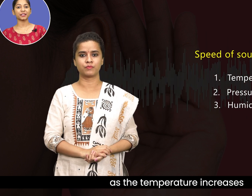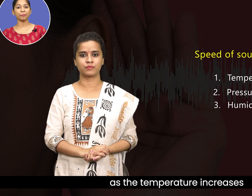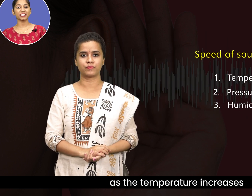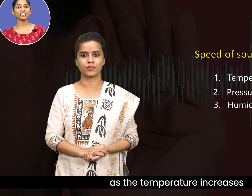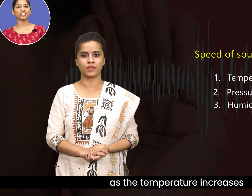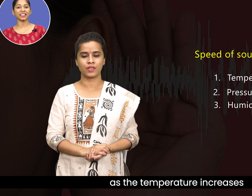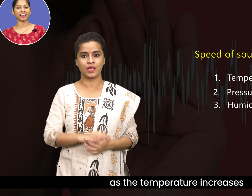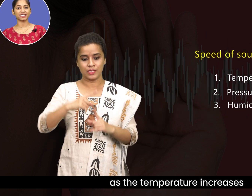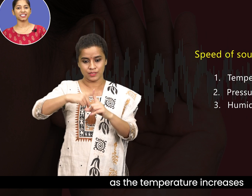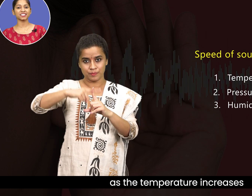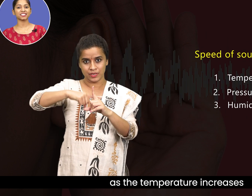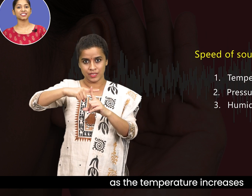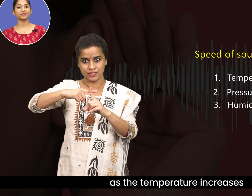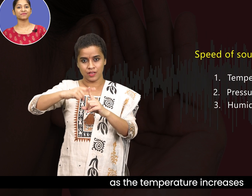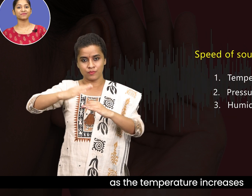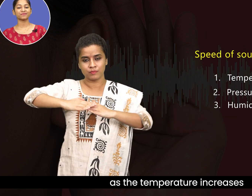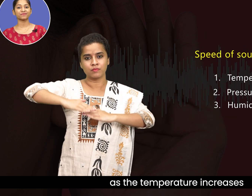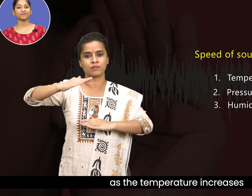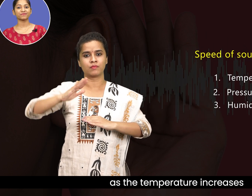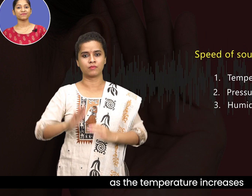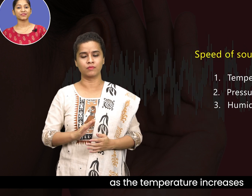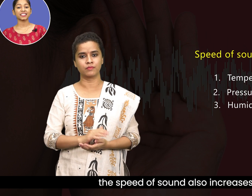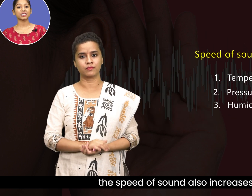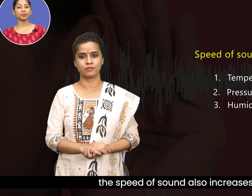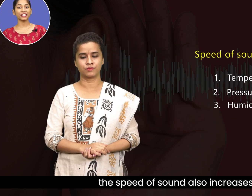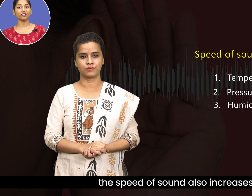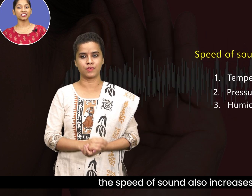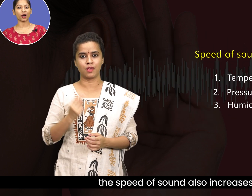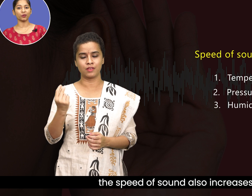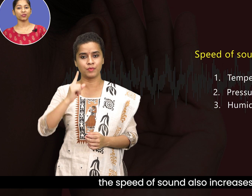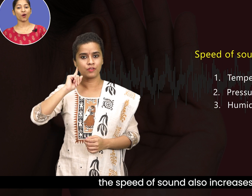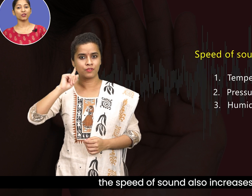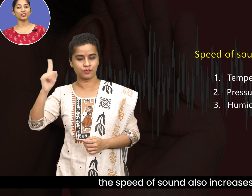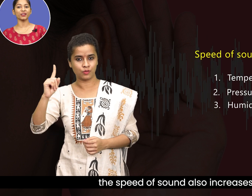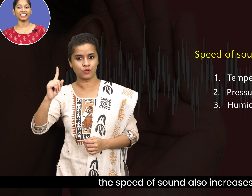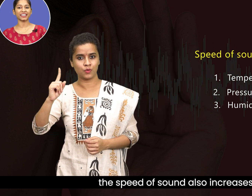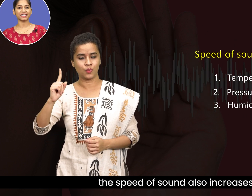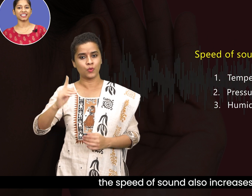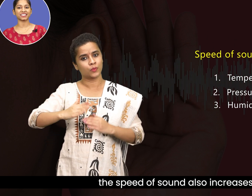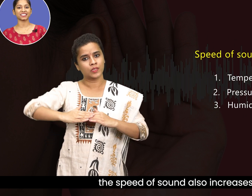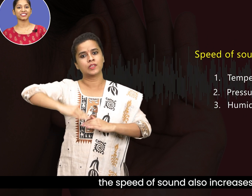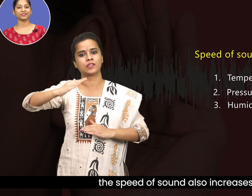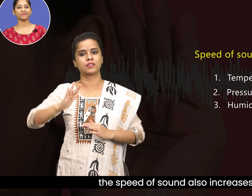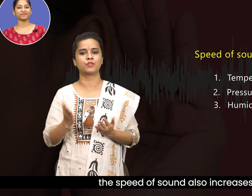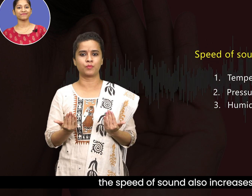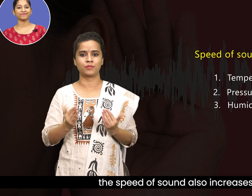as the temperature increases, the speed of sound also